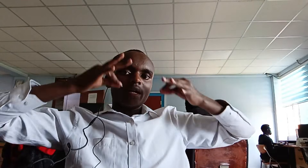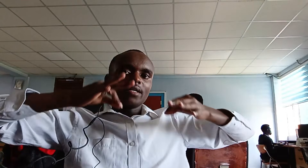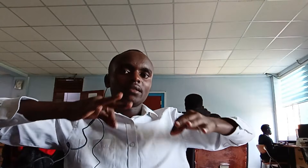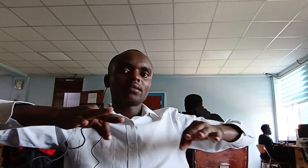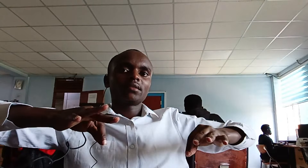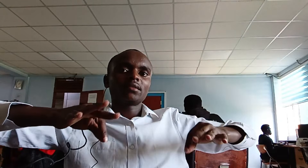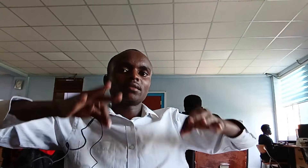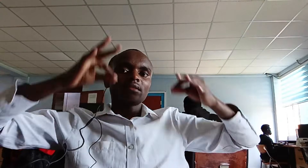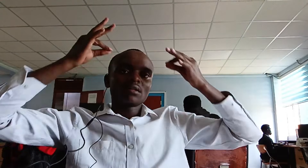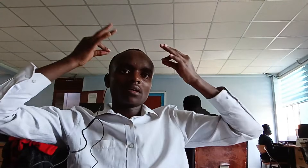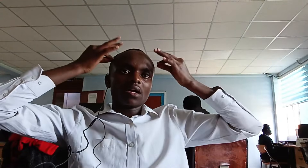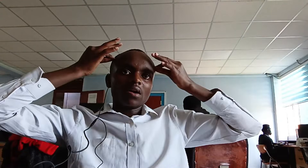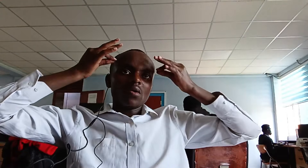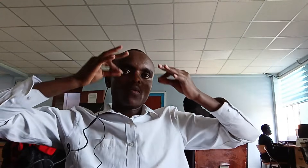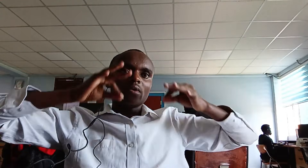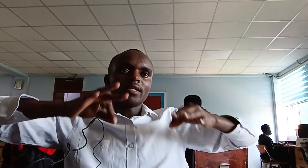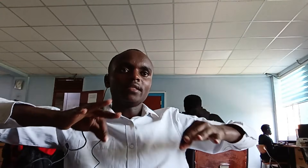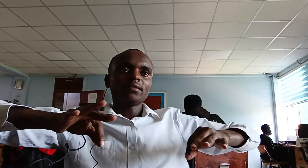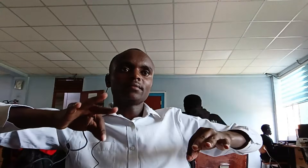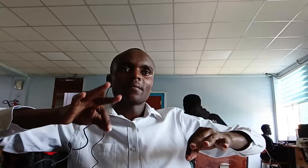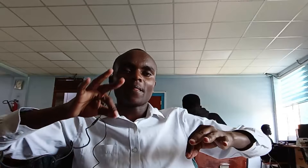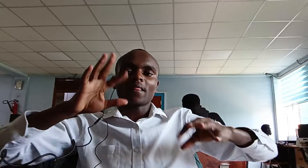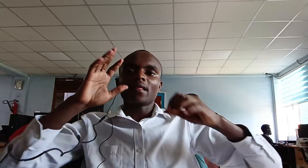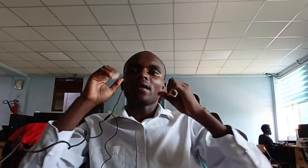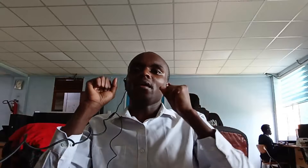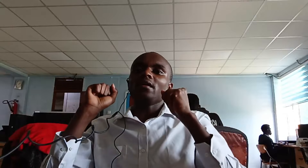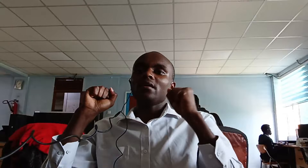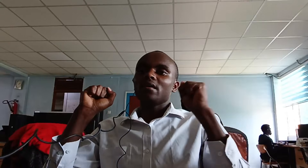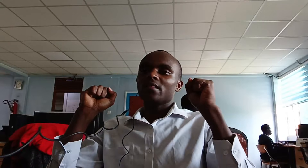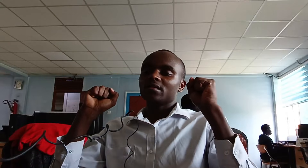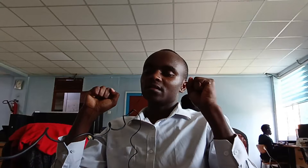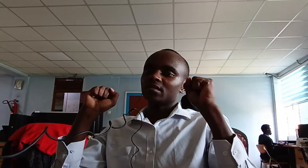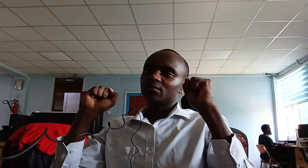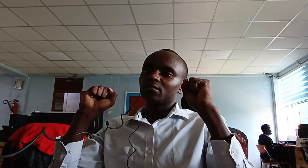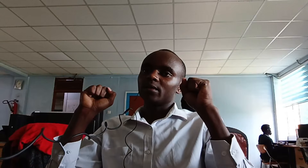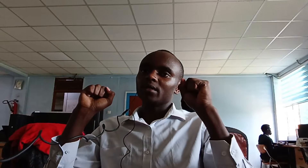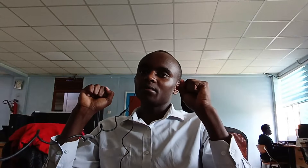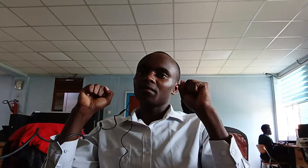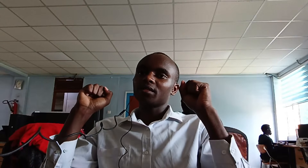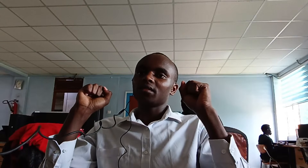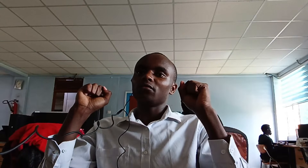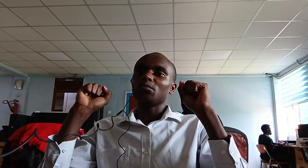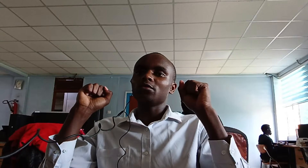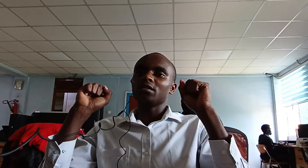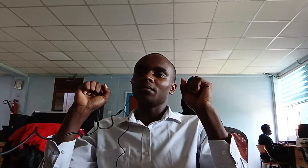wedding, wedding. That's the sign for wedding. We have the sign for Muslim,